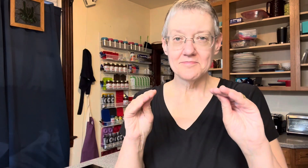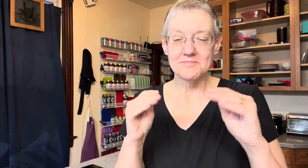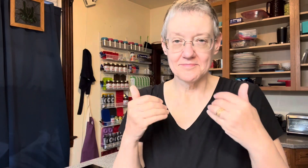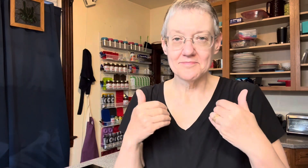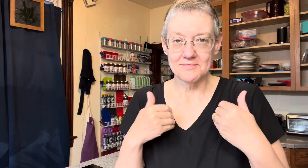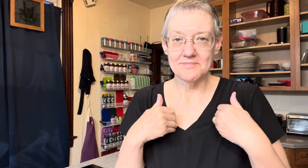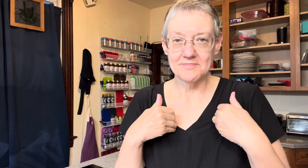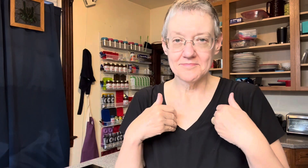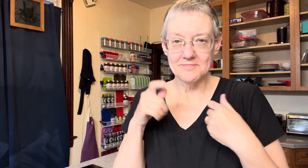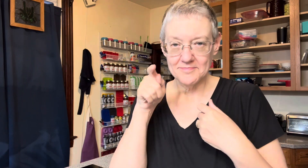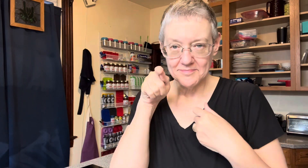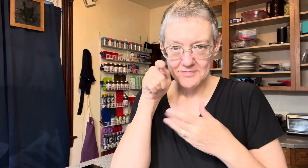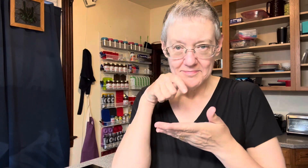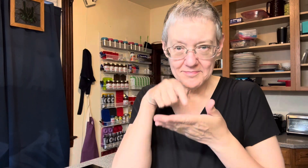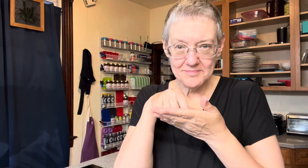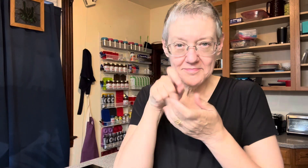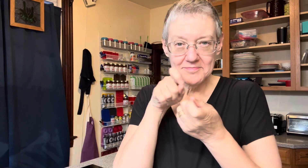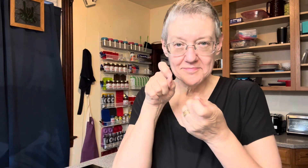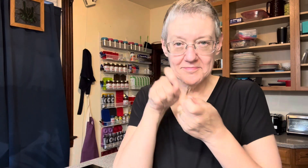Some stores will have these tortillas,